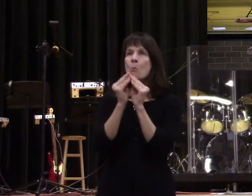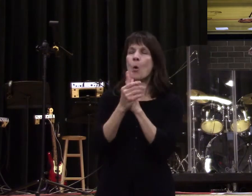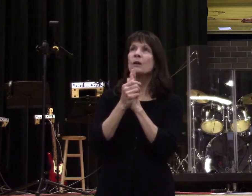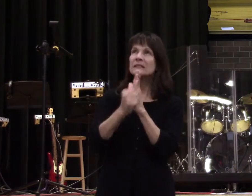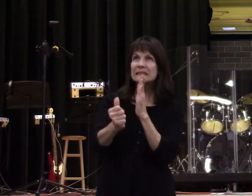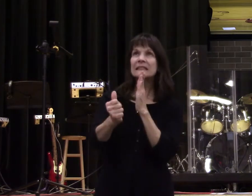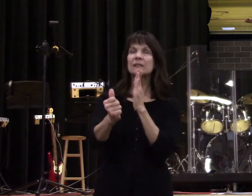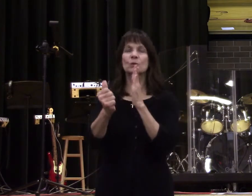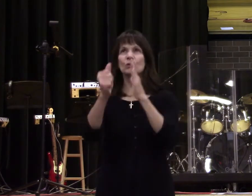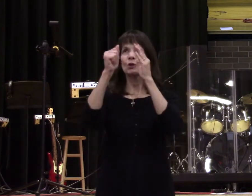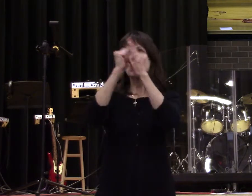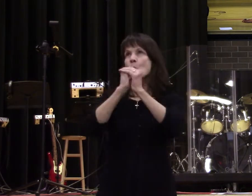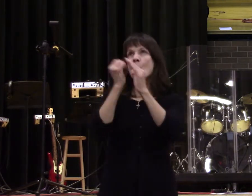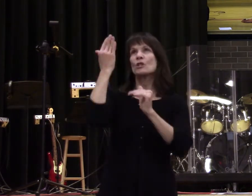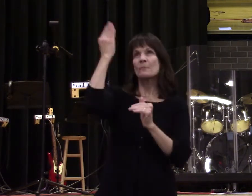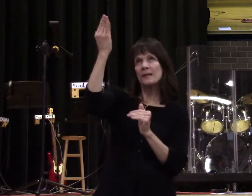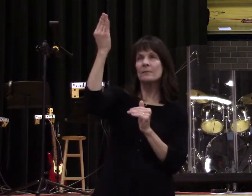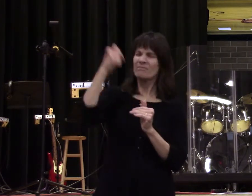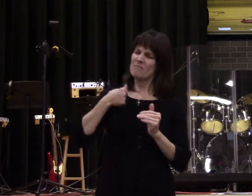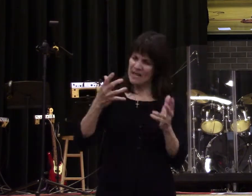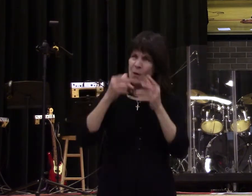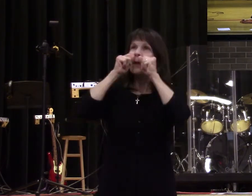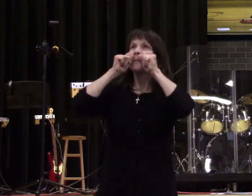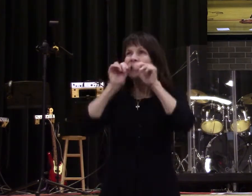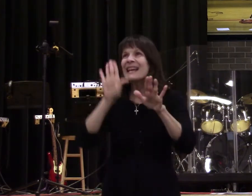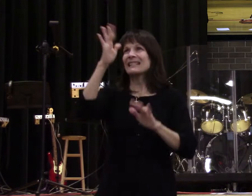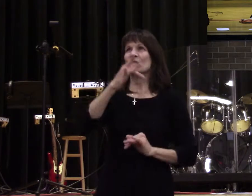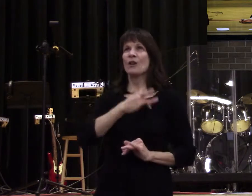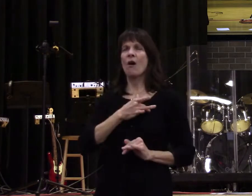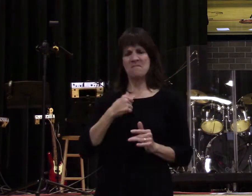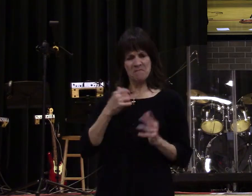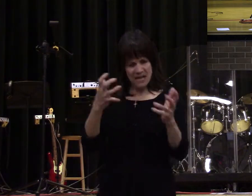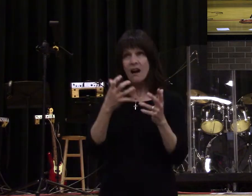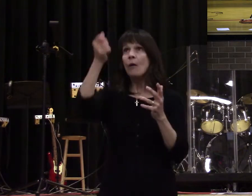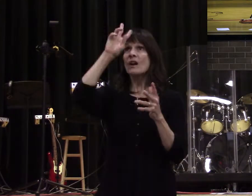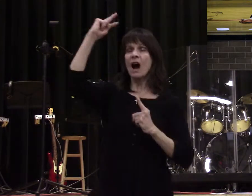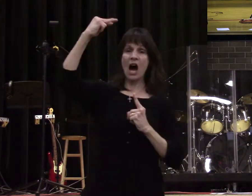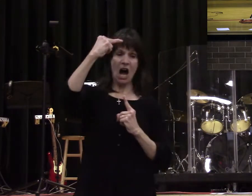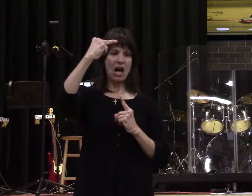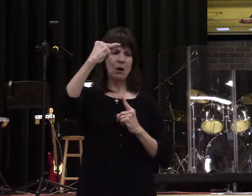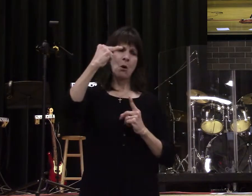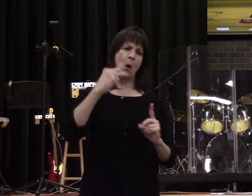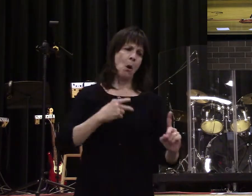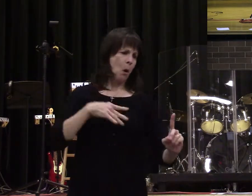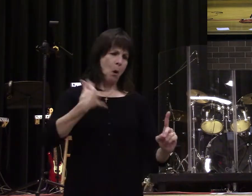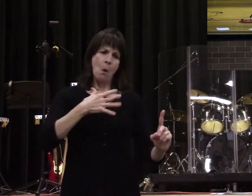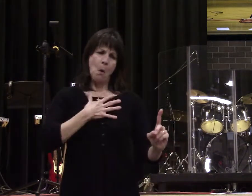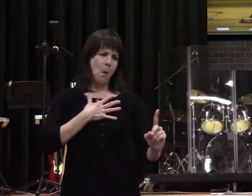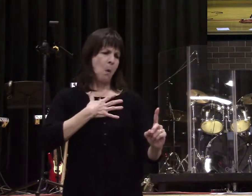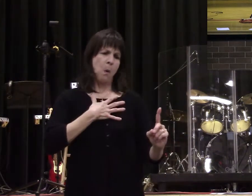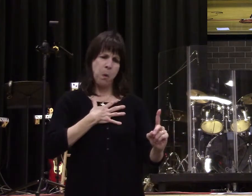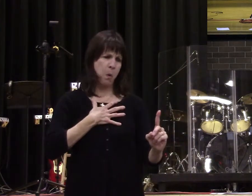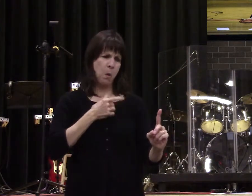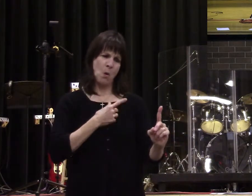You should. The best of your best should be your worship. In John chapter 4, Jesus is having a very interested, heated discussion. Now,